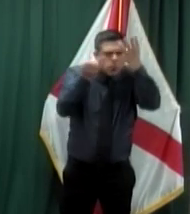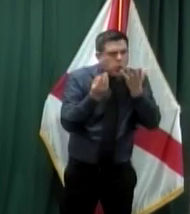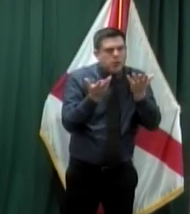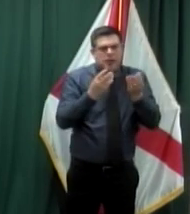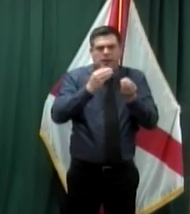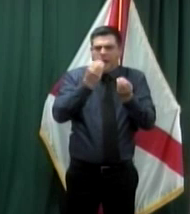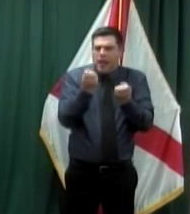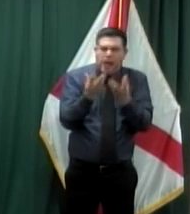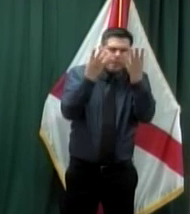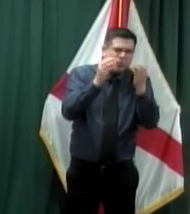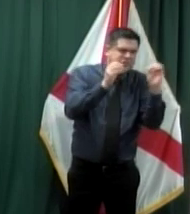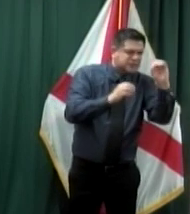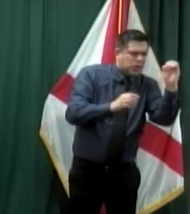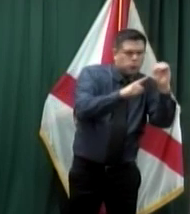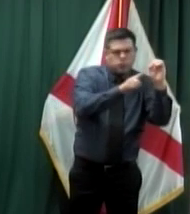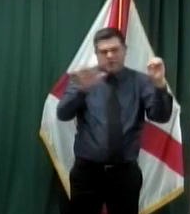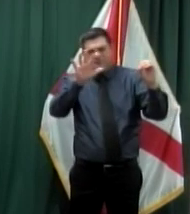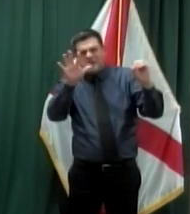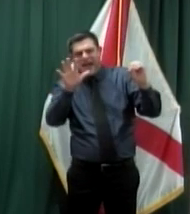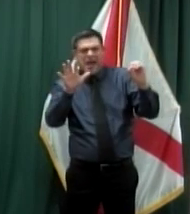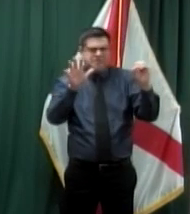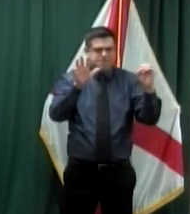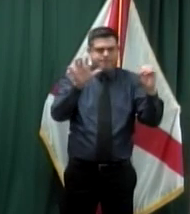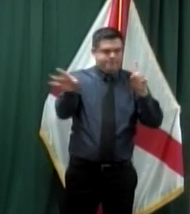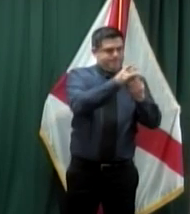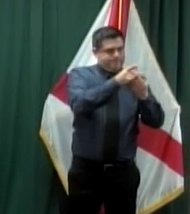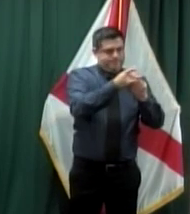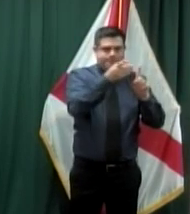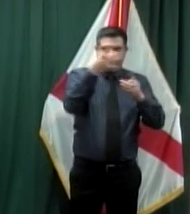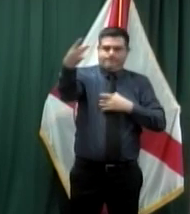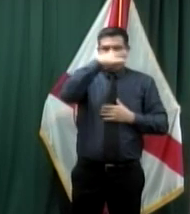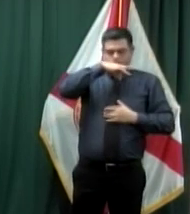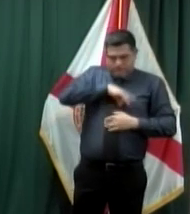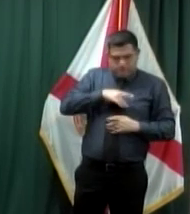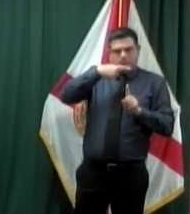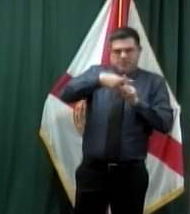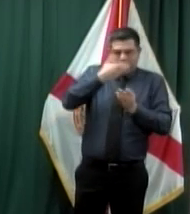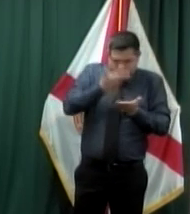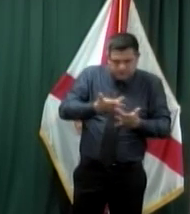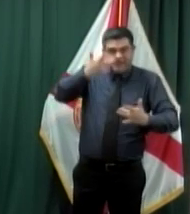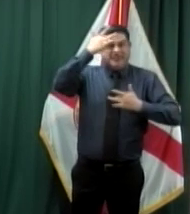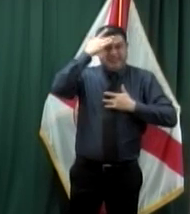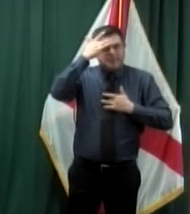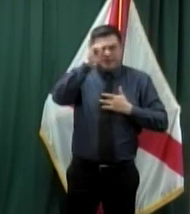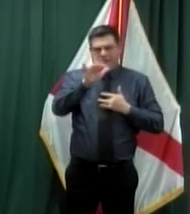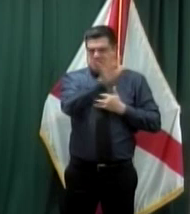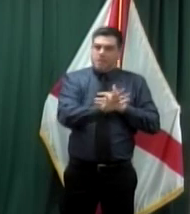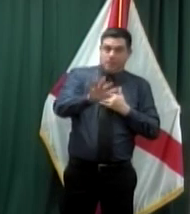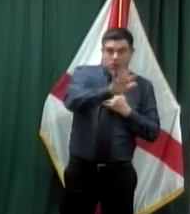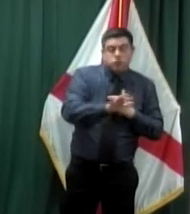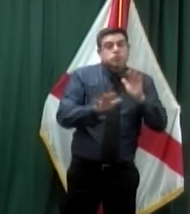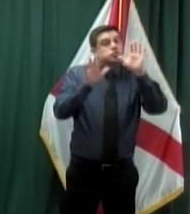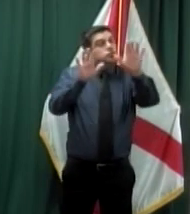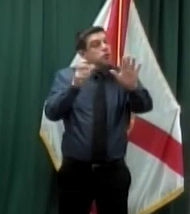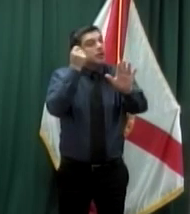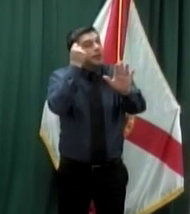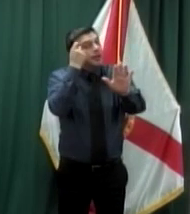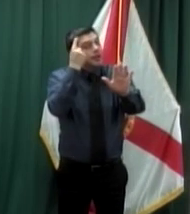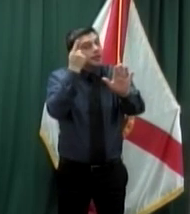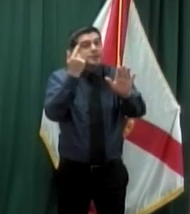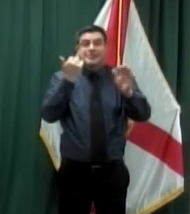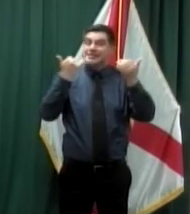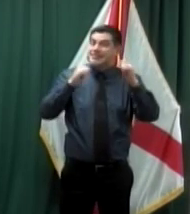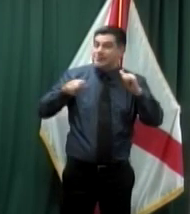positive. It's encouraging news. It doesn't mean that we are entirely clear at this moment, and it's only because of your efforts that we've been able to accomplish